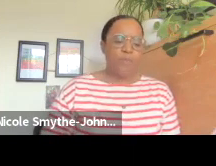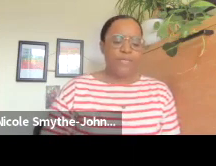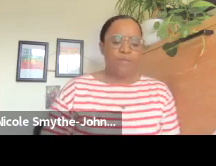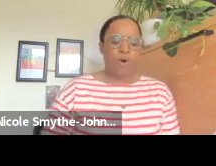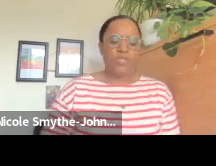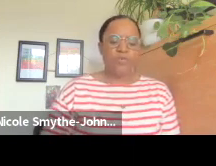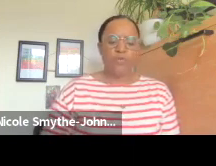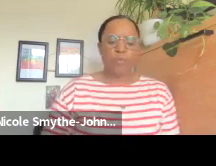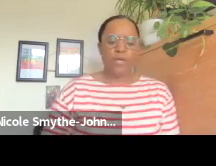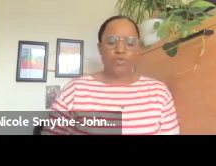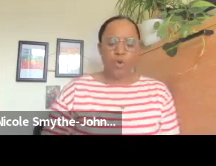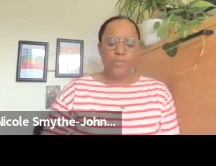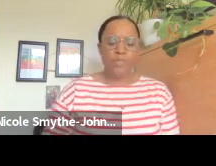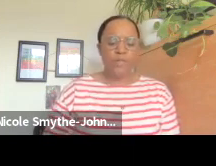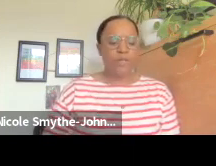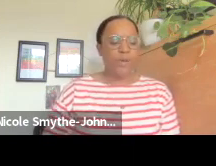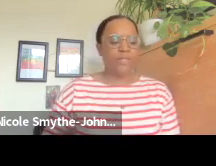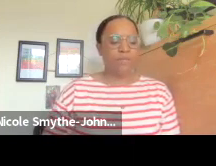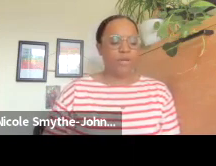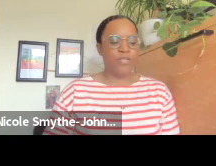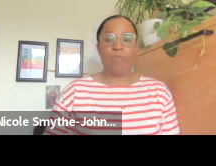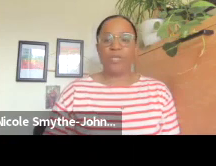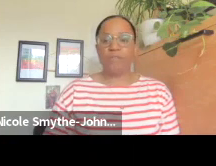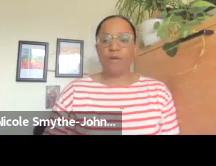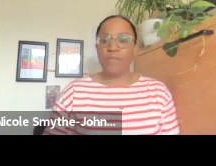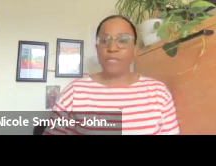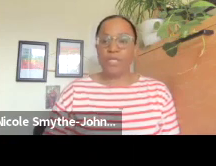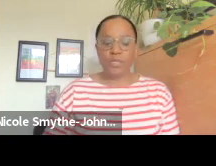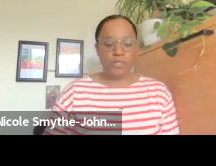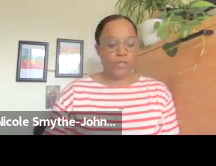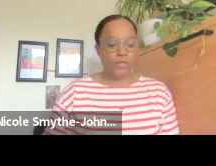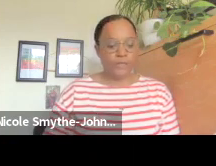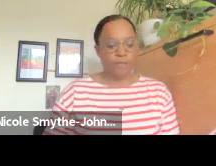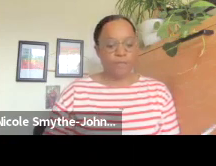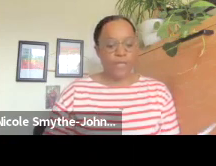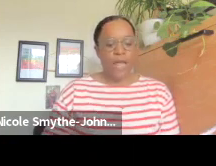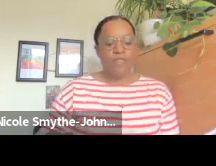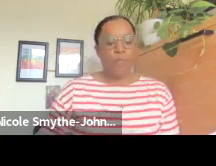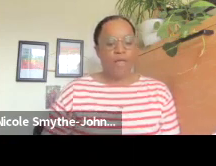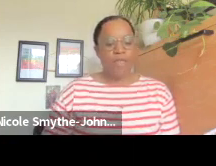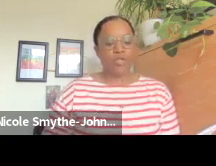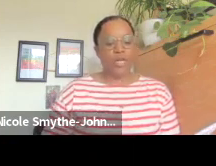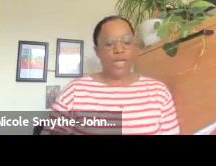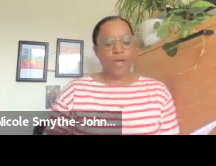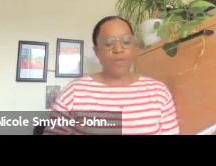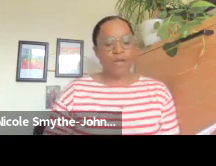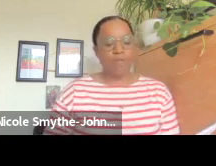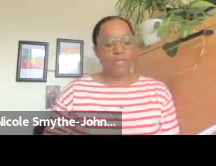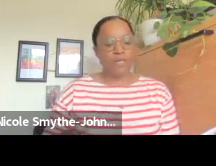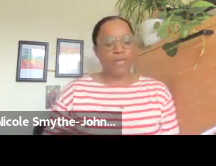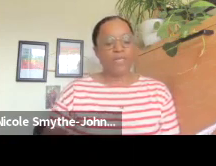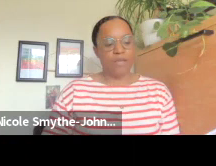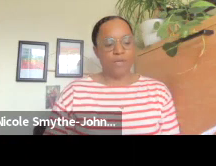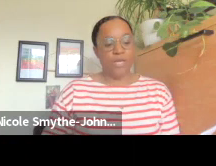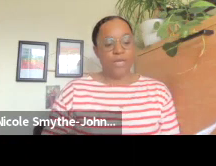most of the painting borrows from New Jamaica tropes, there's also a deliberate disruption of that representational strategy. The path that draws the eye up the canvas